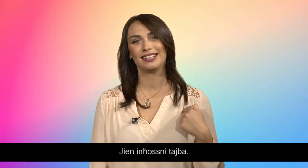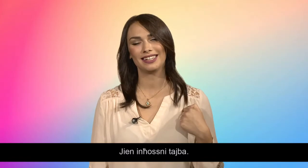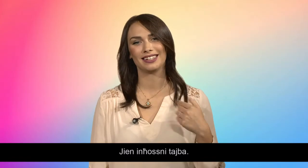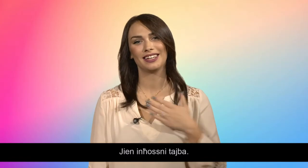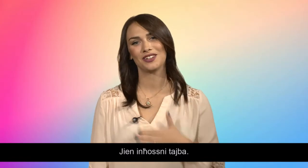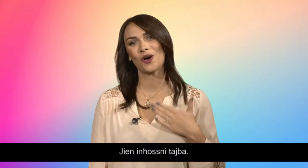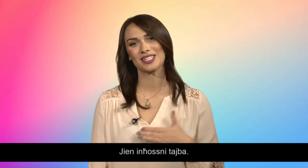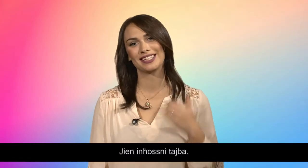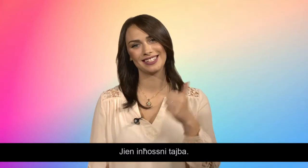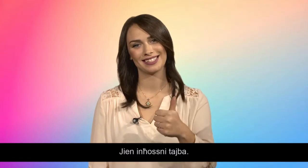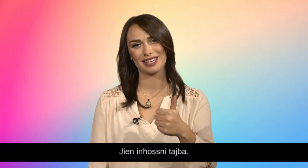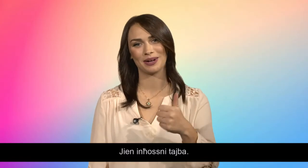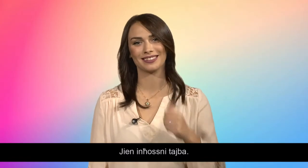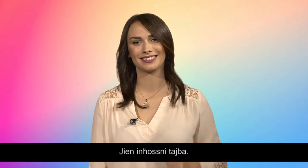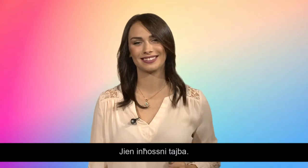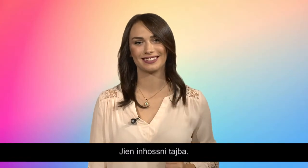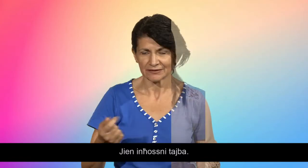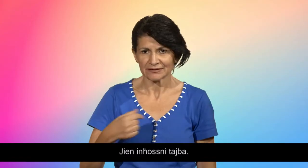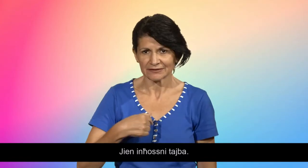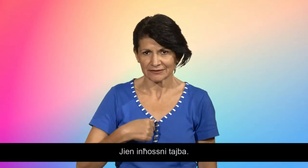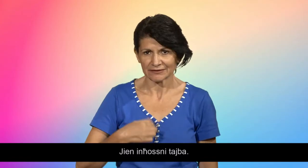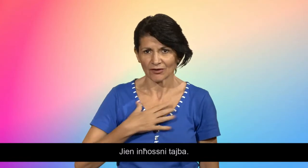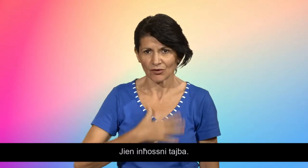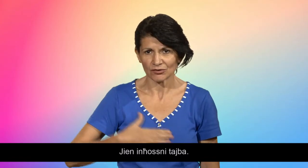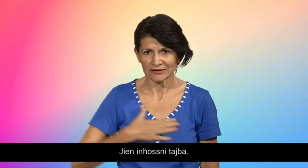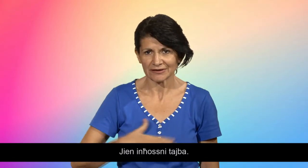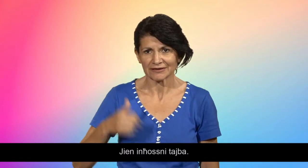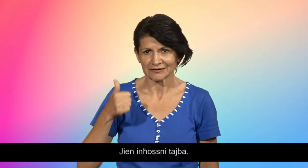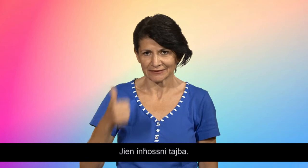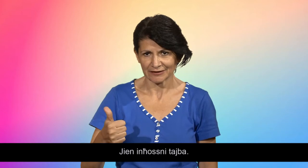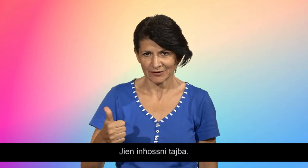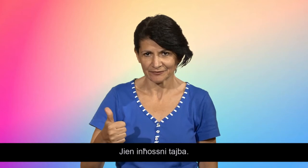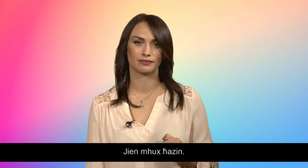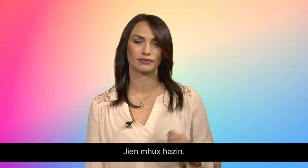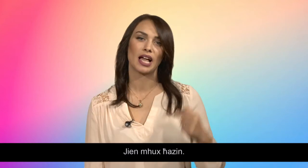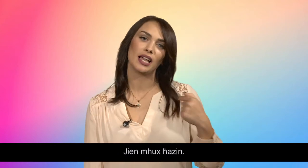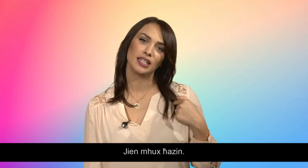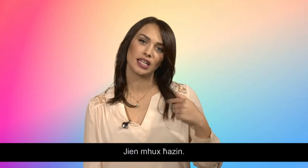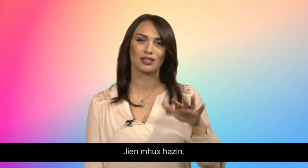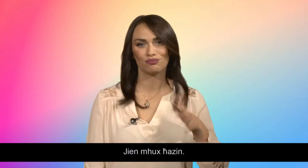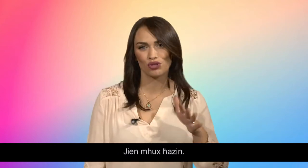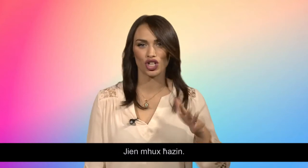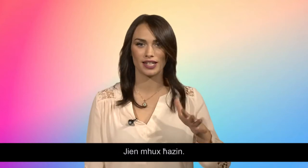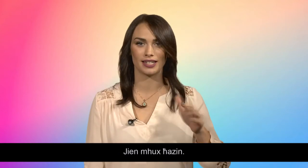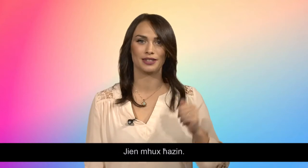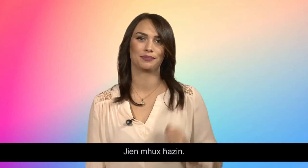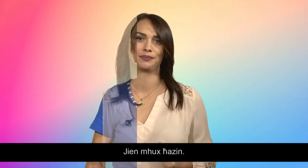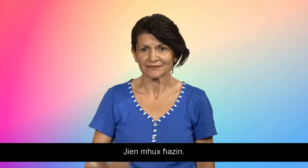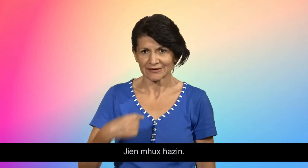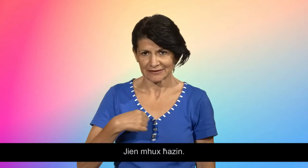Jien inħossni tajba. Jien inħossni tajba. Jien mhux ħażin.